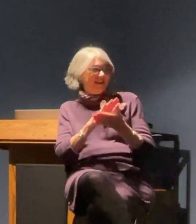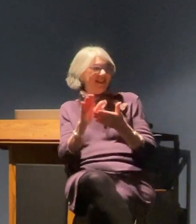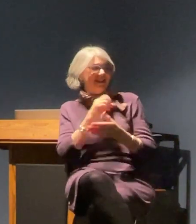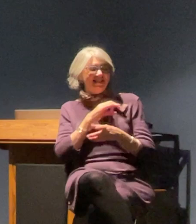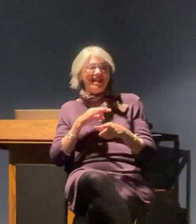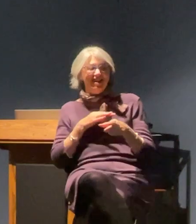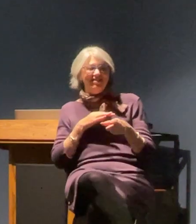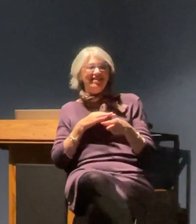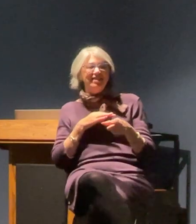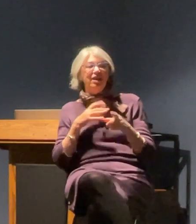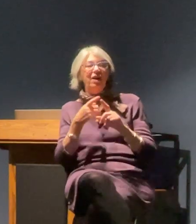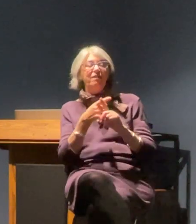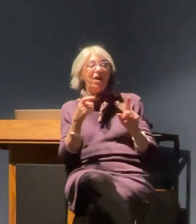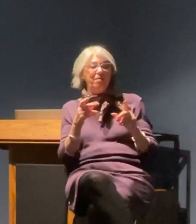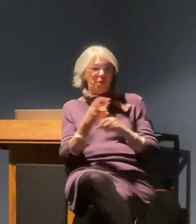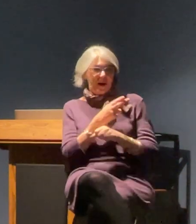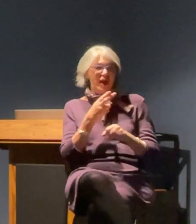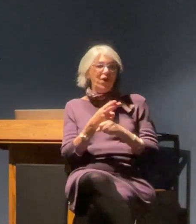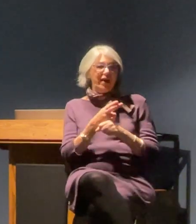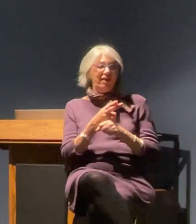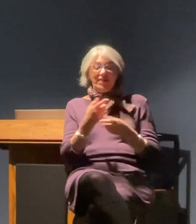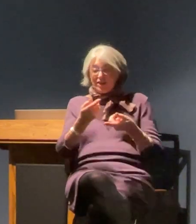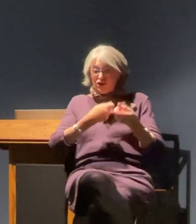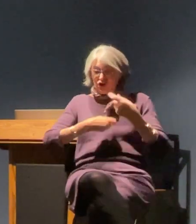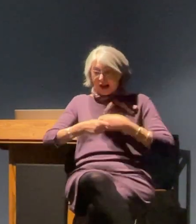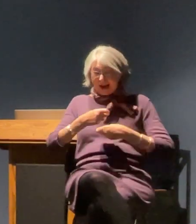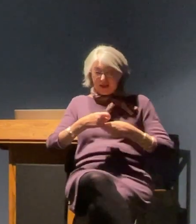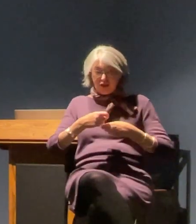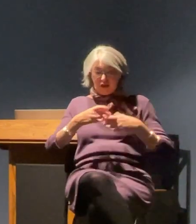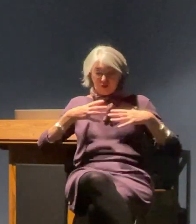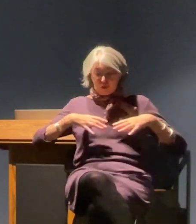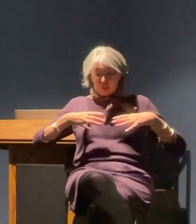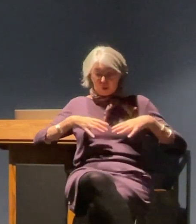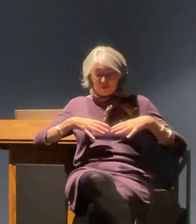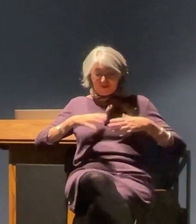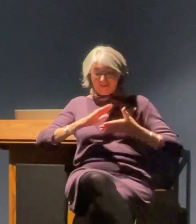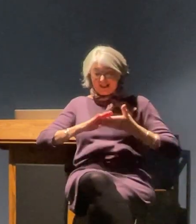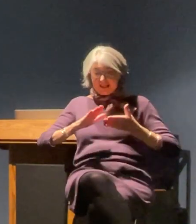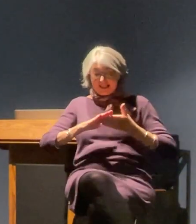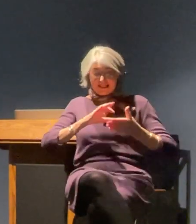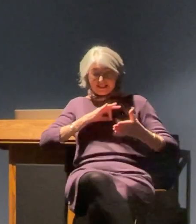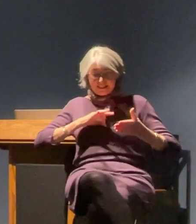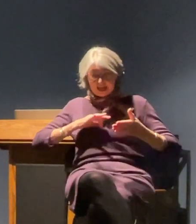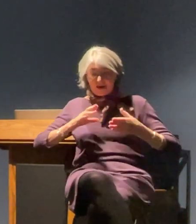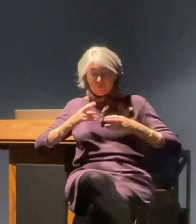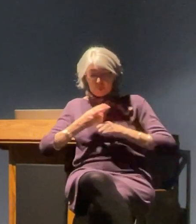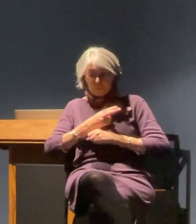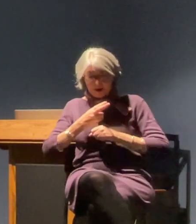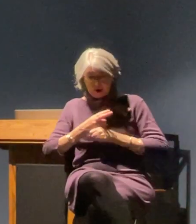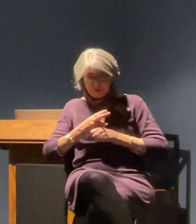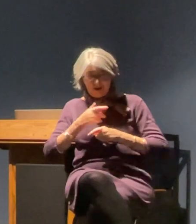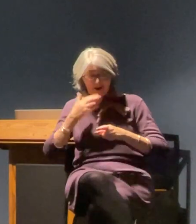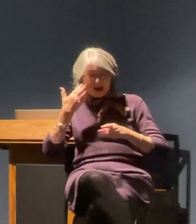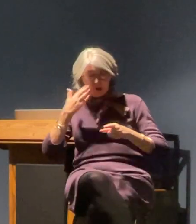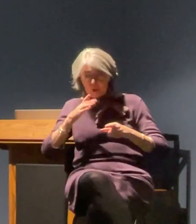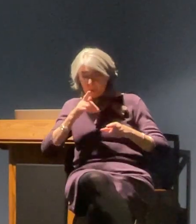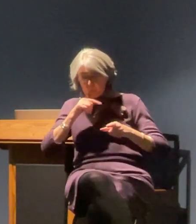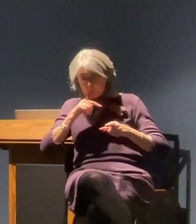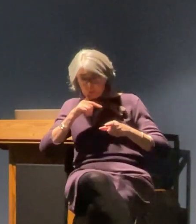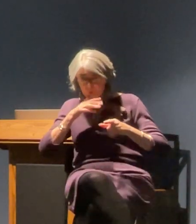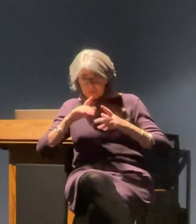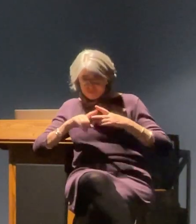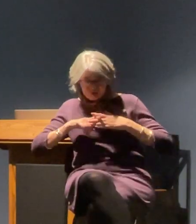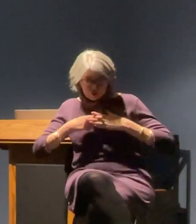staff went from wearing, they changed the clothing that the cleaning staff were wearing. I don't know who